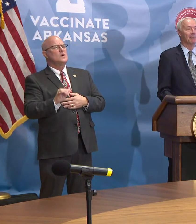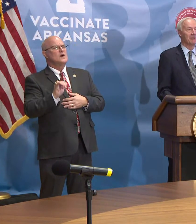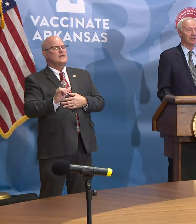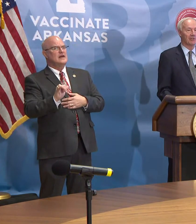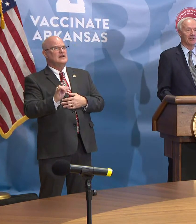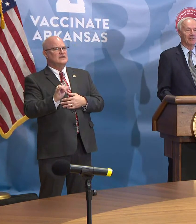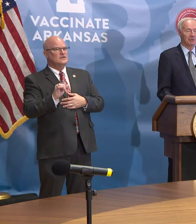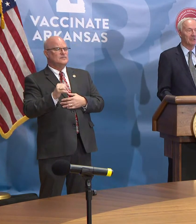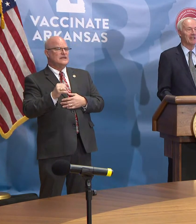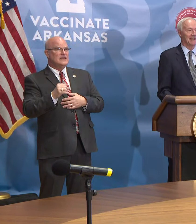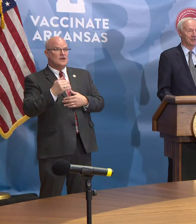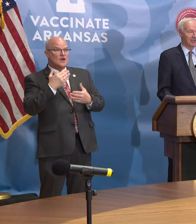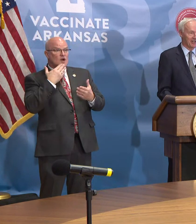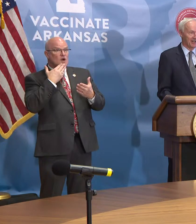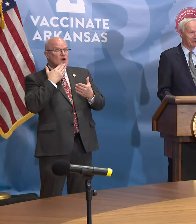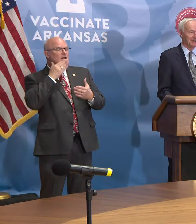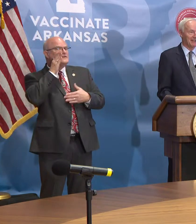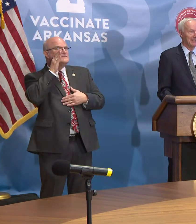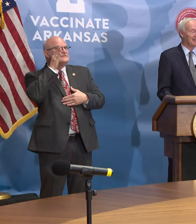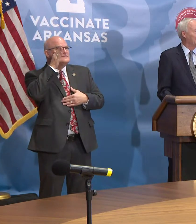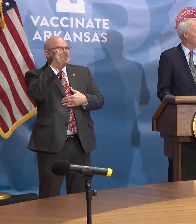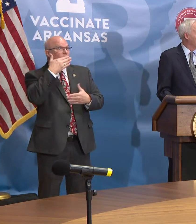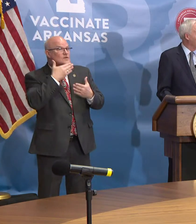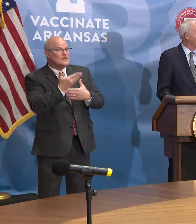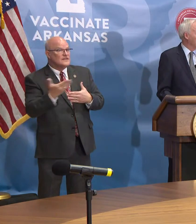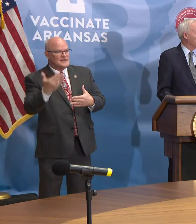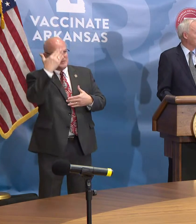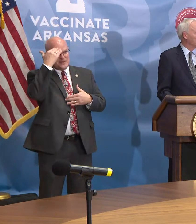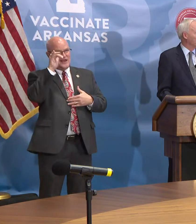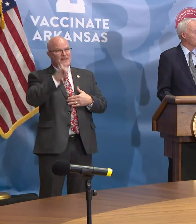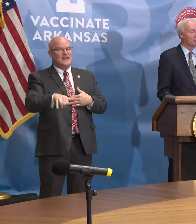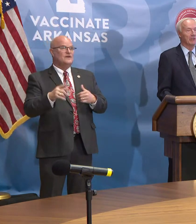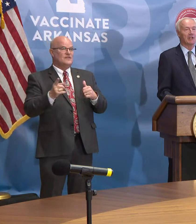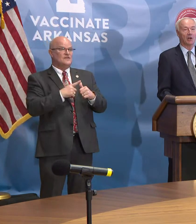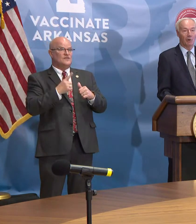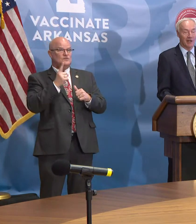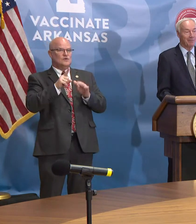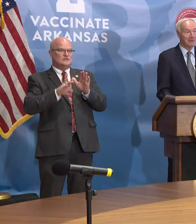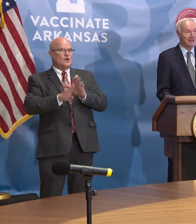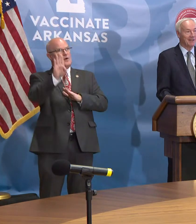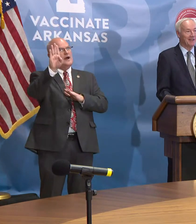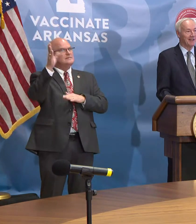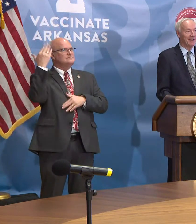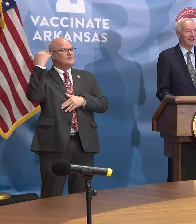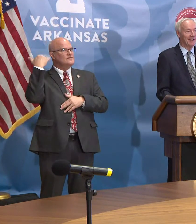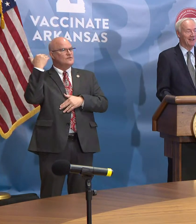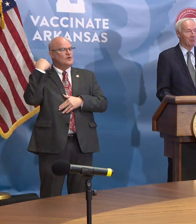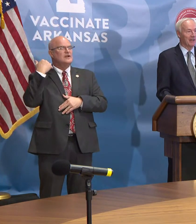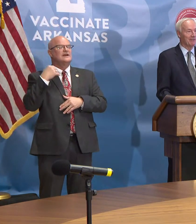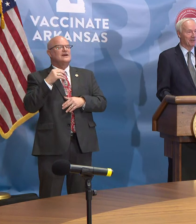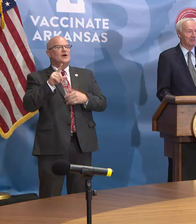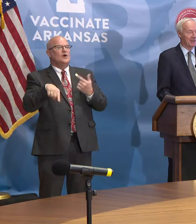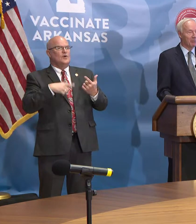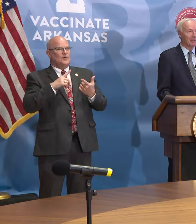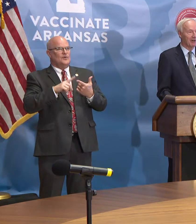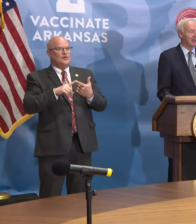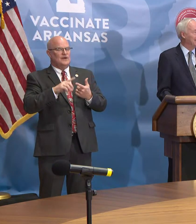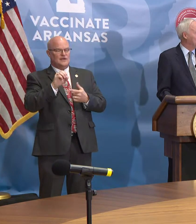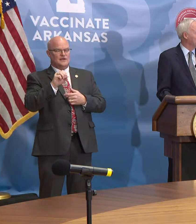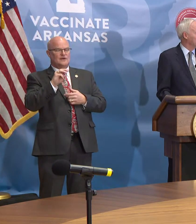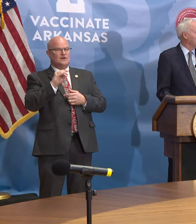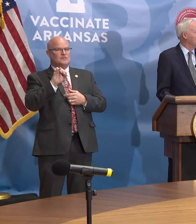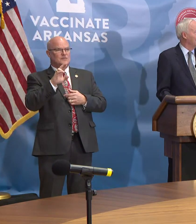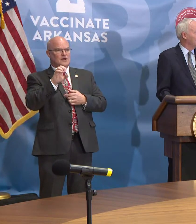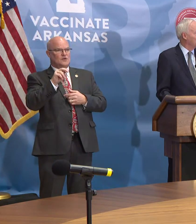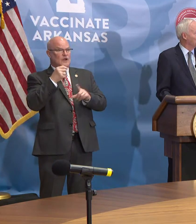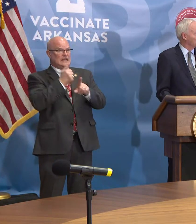a harbinger of good things to come because that was the first one to go up whenever Omicron